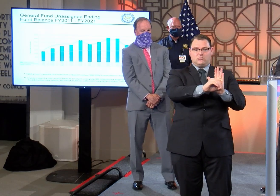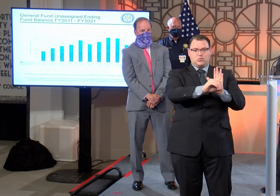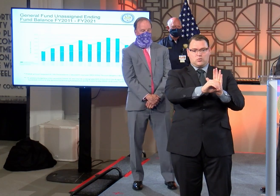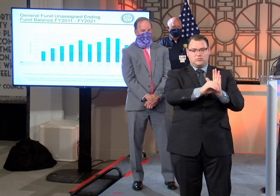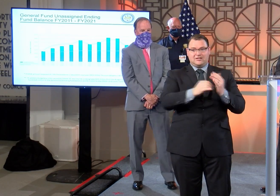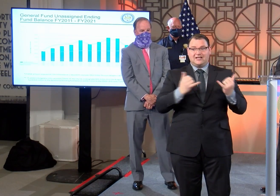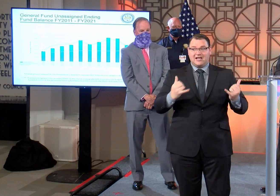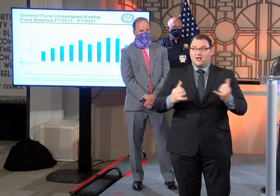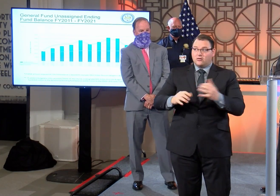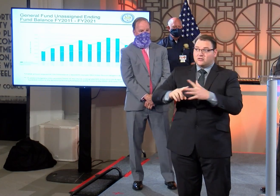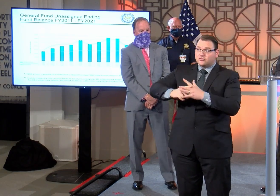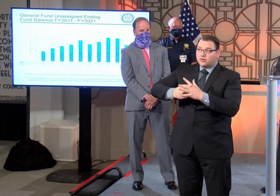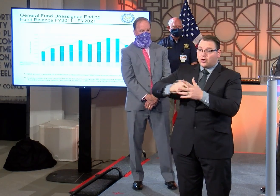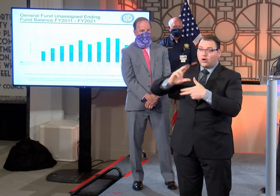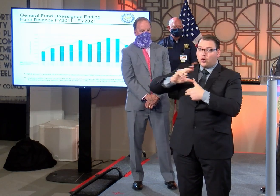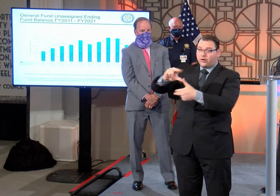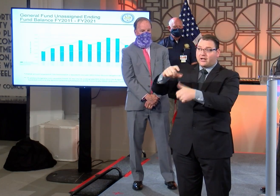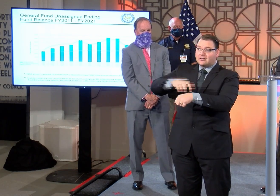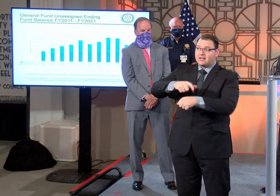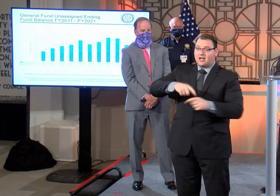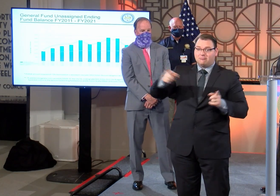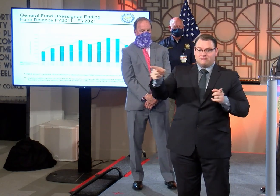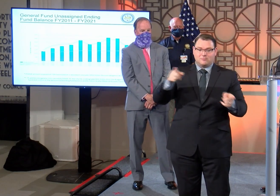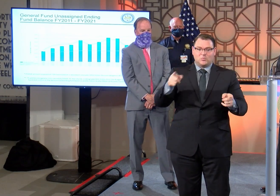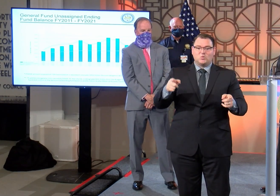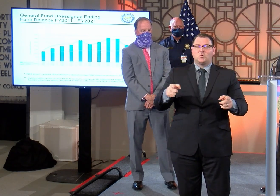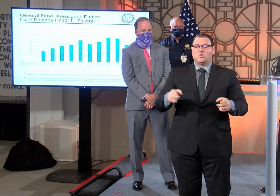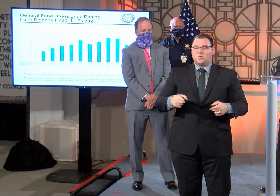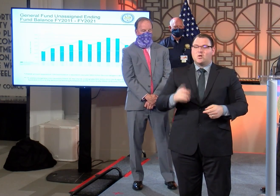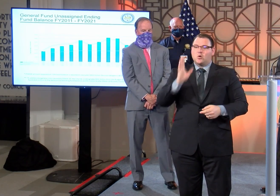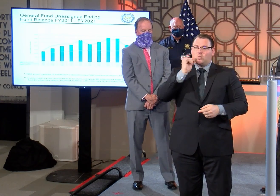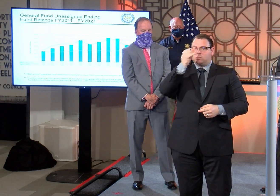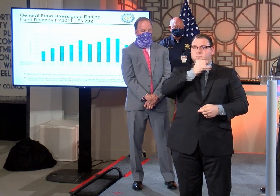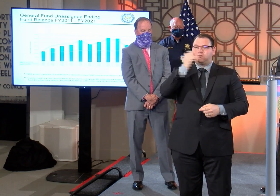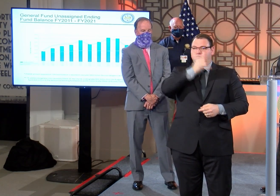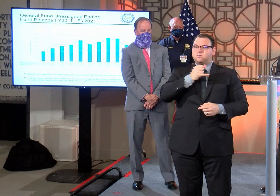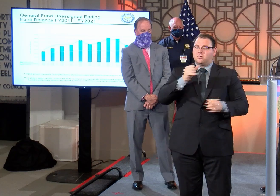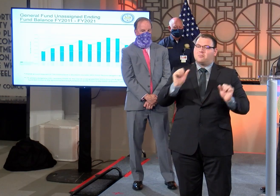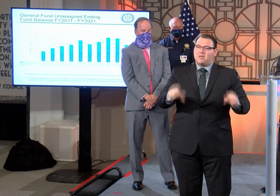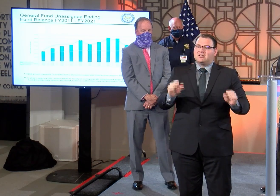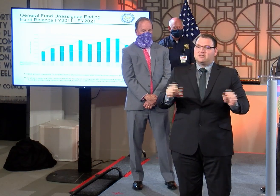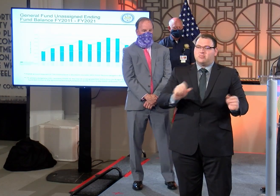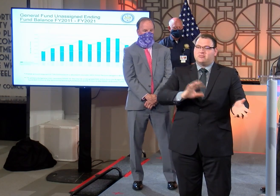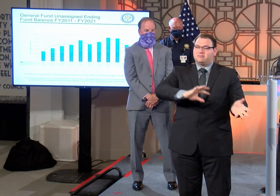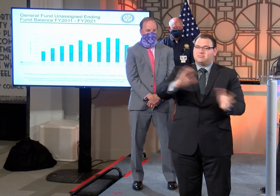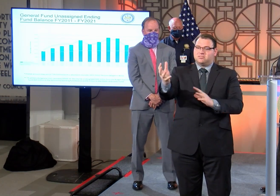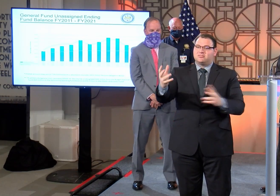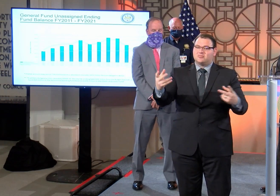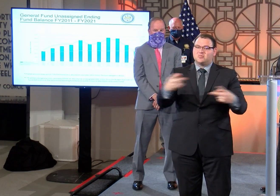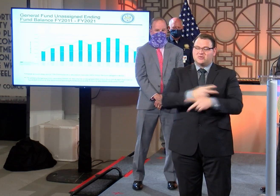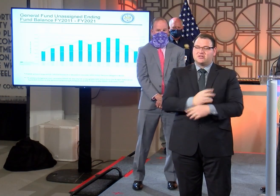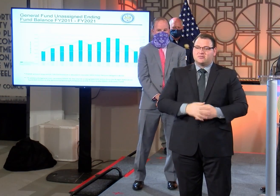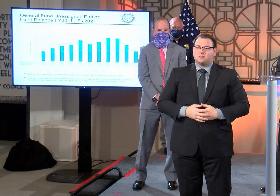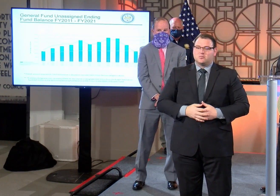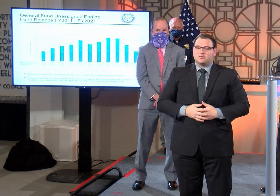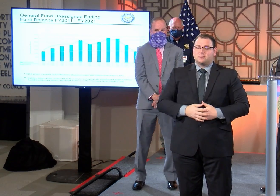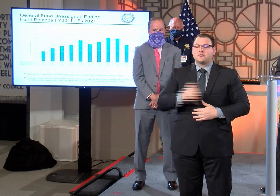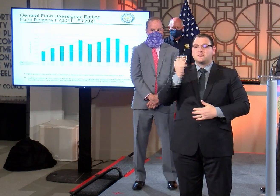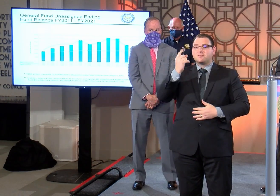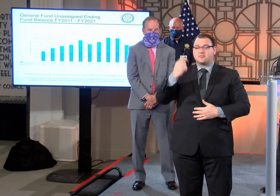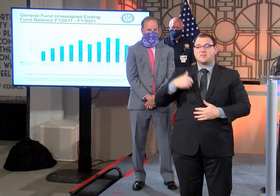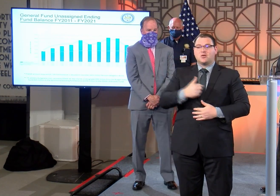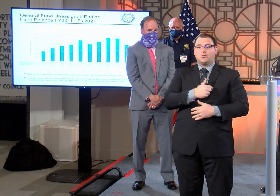lastly, unlike other municipalities, the city of Houston must operate under the property tax revenue